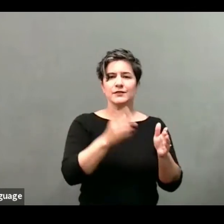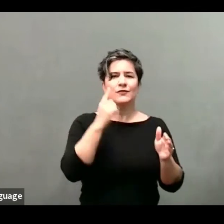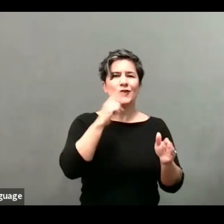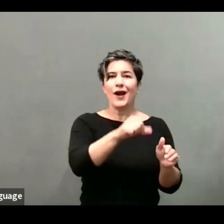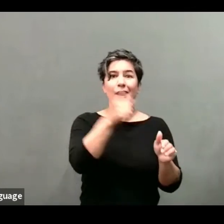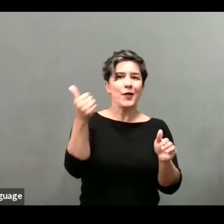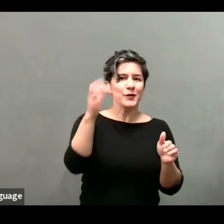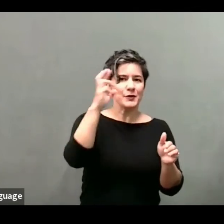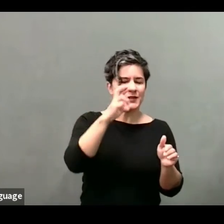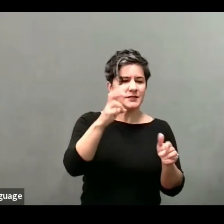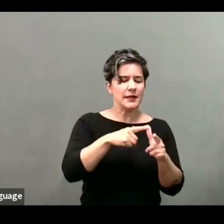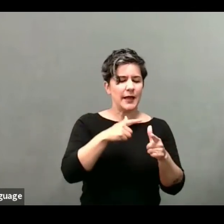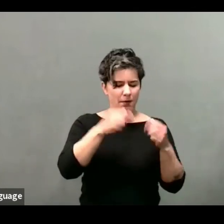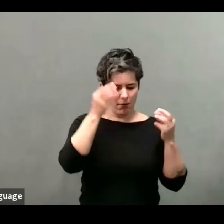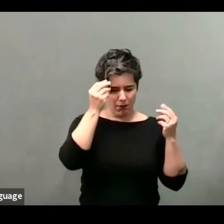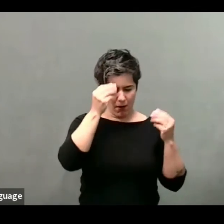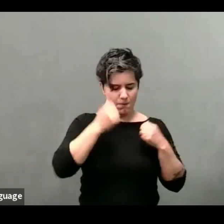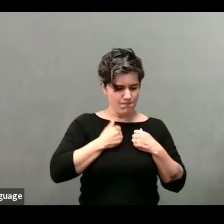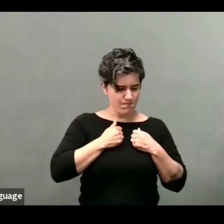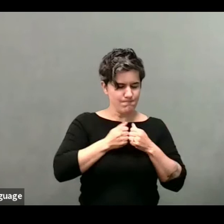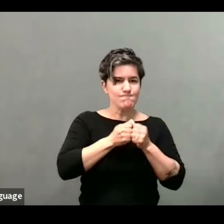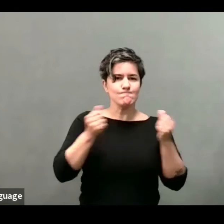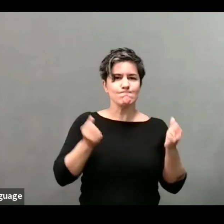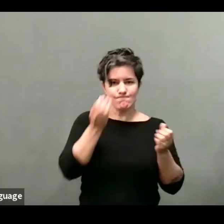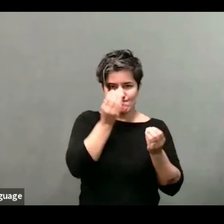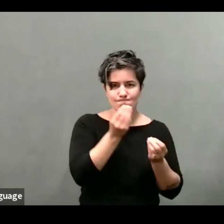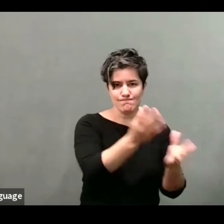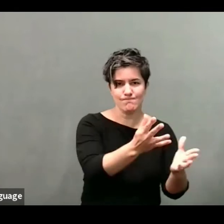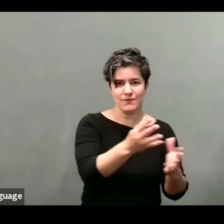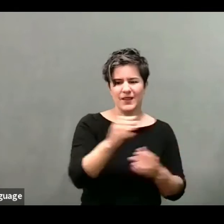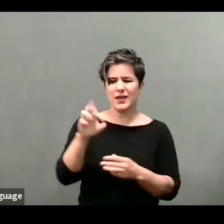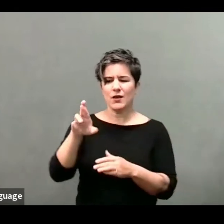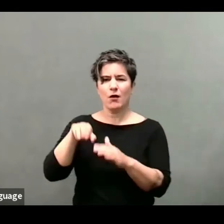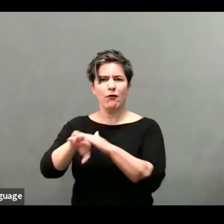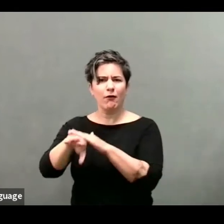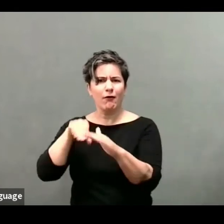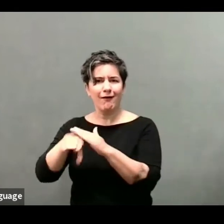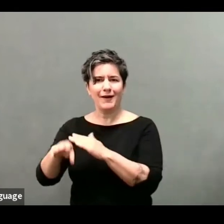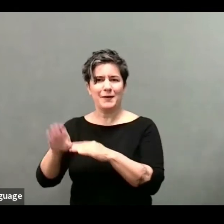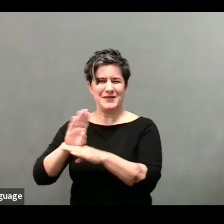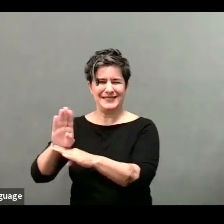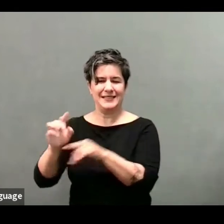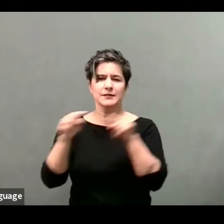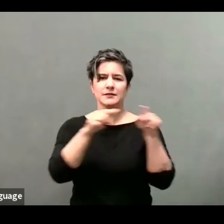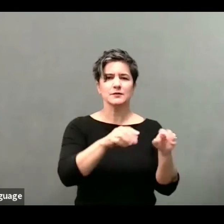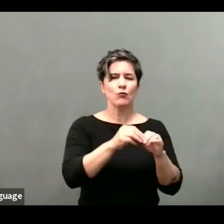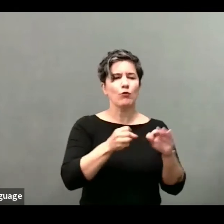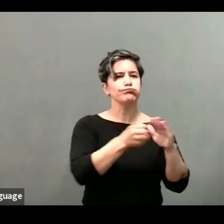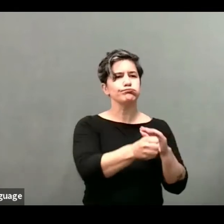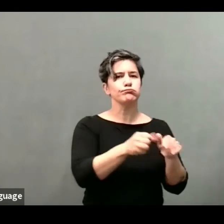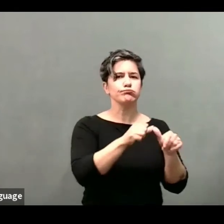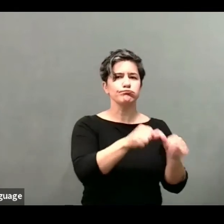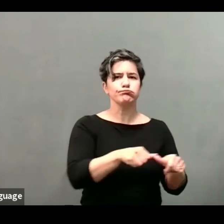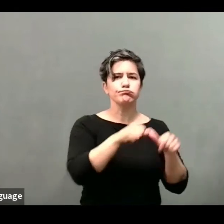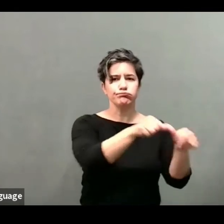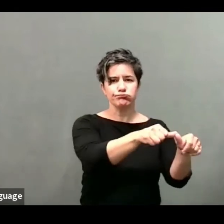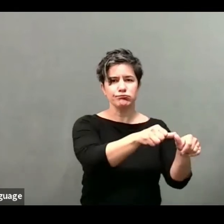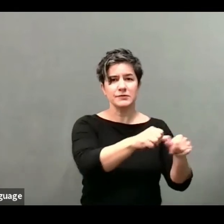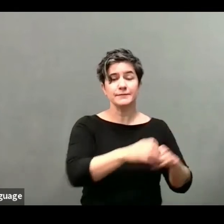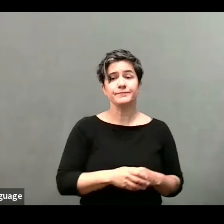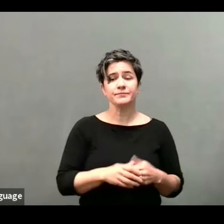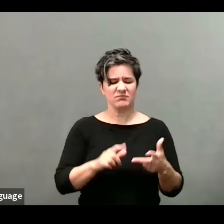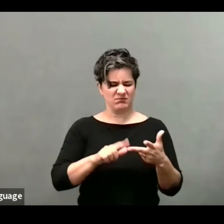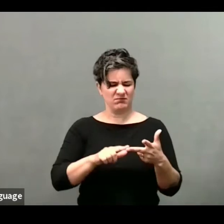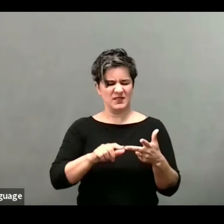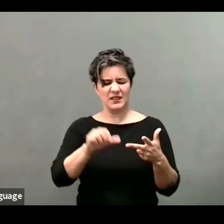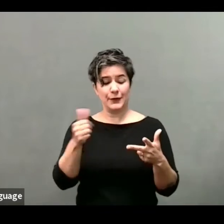rather than the emergency department tends to have a lot of flow in and out. And then a clinic is also an